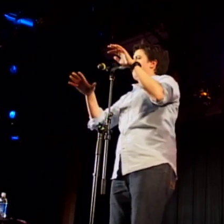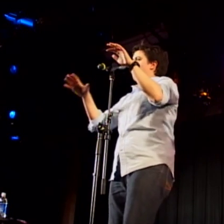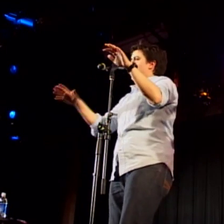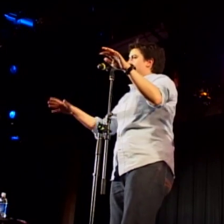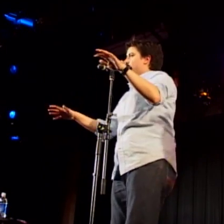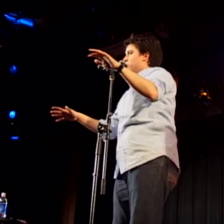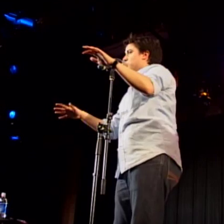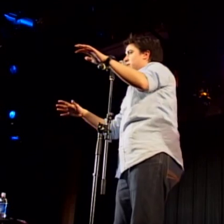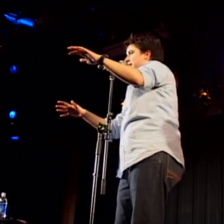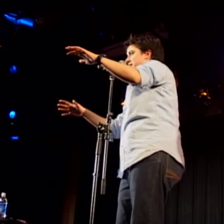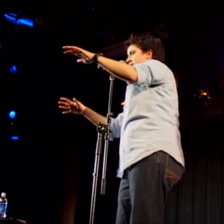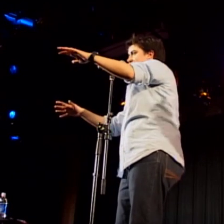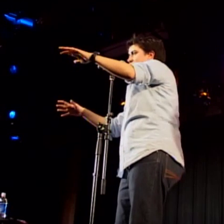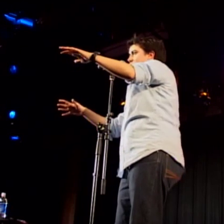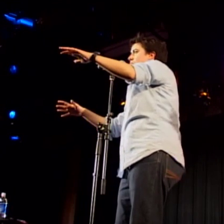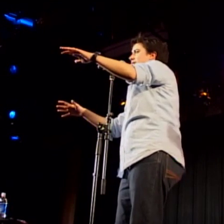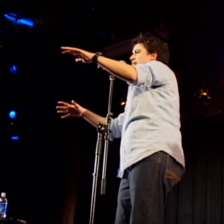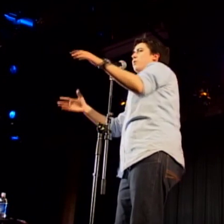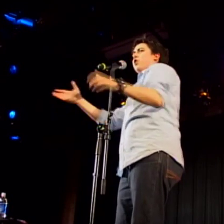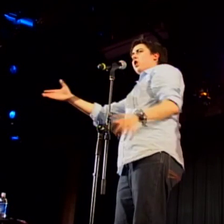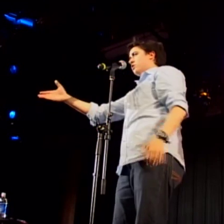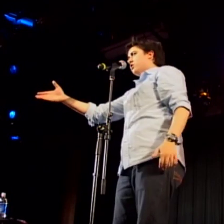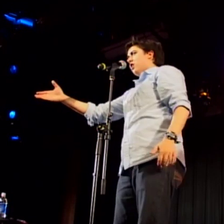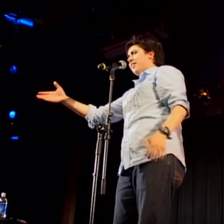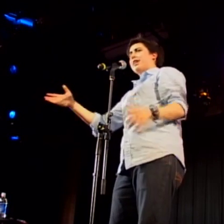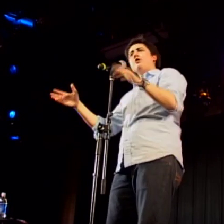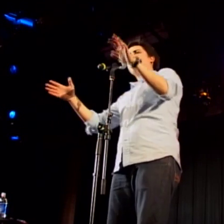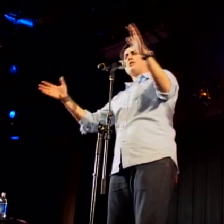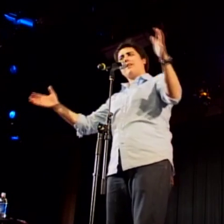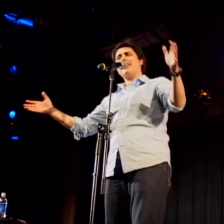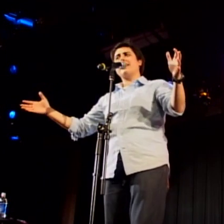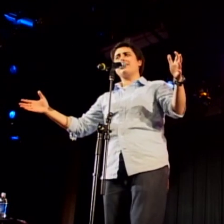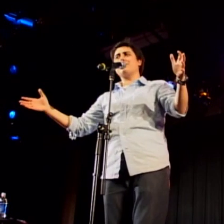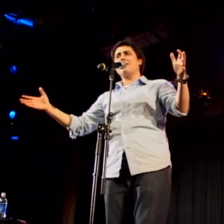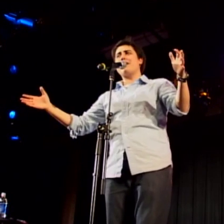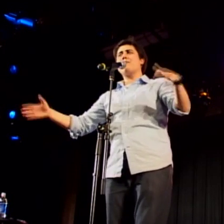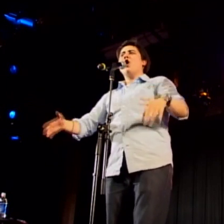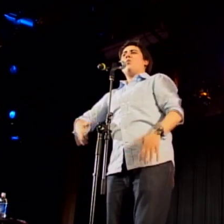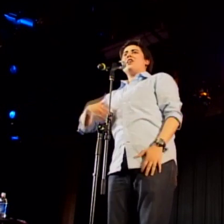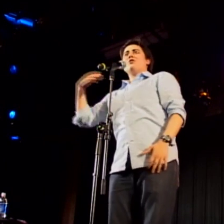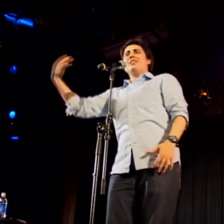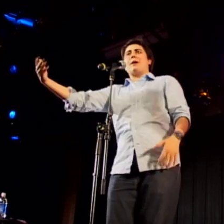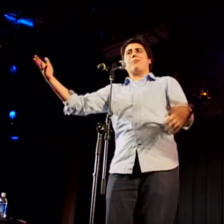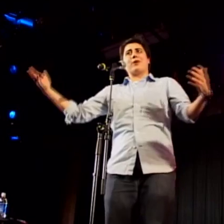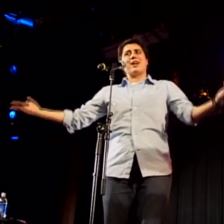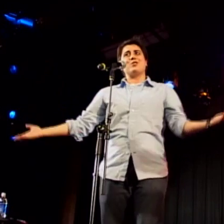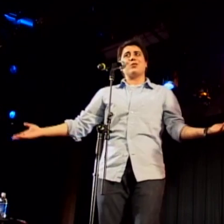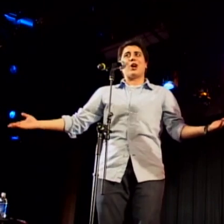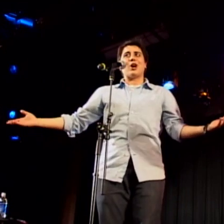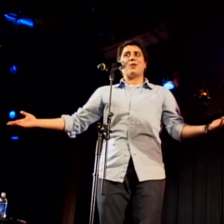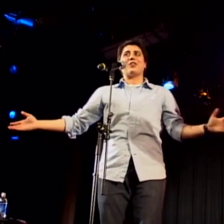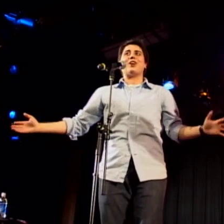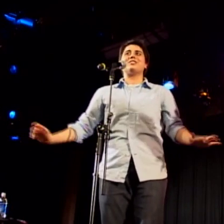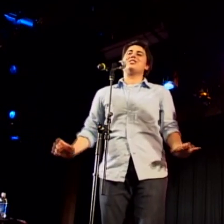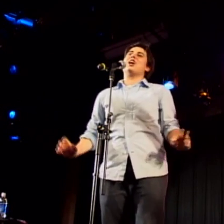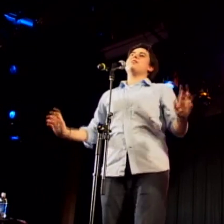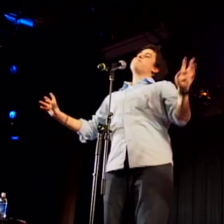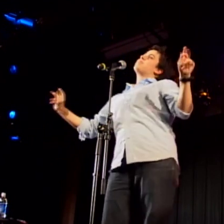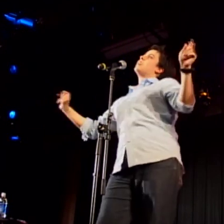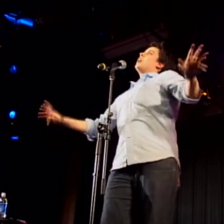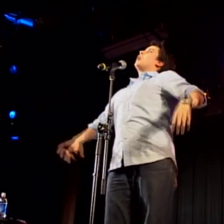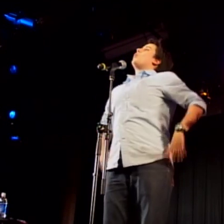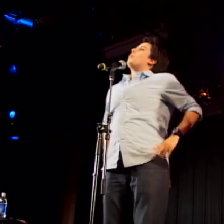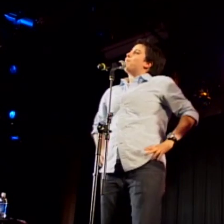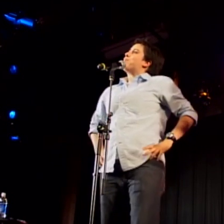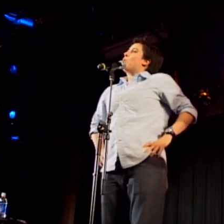to me. You have a brand new 2007 car out there with OnStar in it. Can you explain that to me, Mom? Why you need a brand new car with